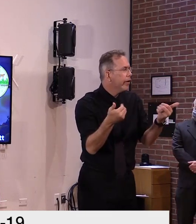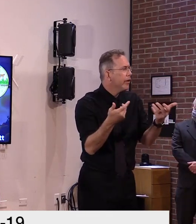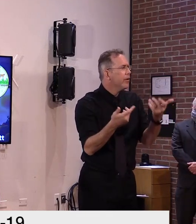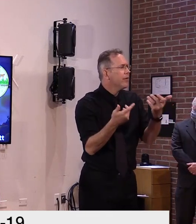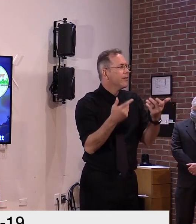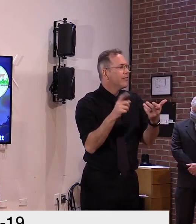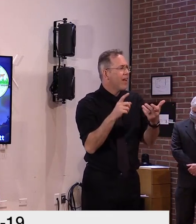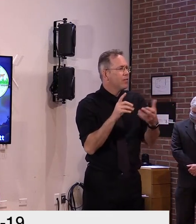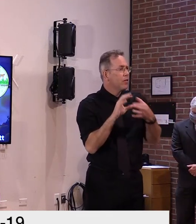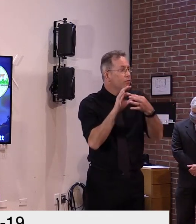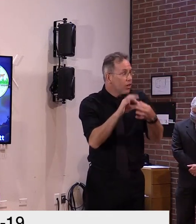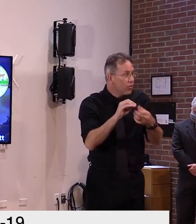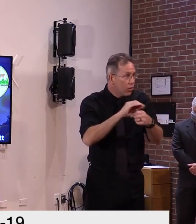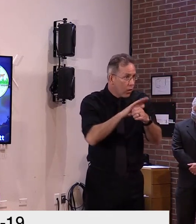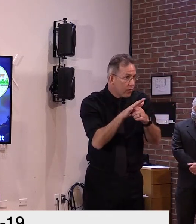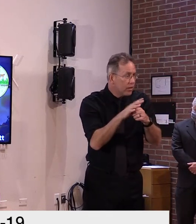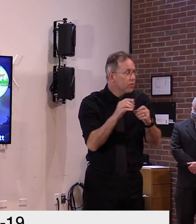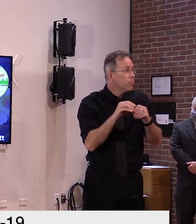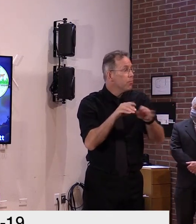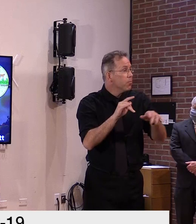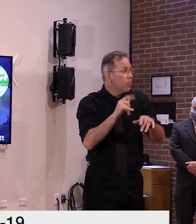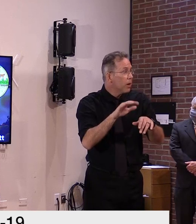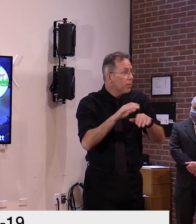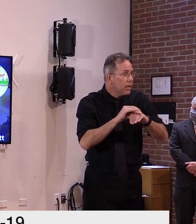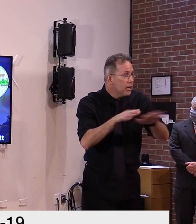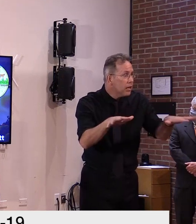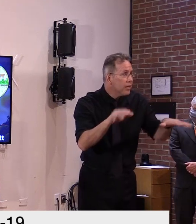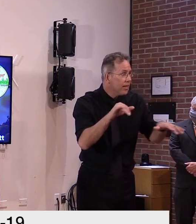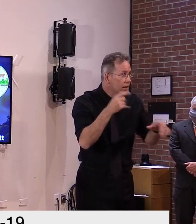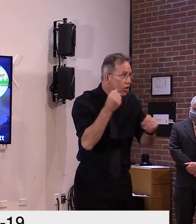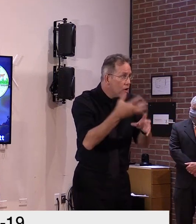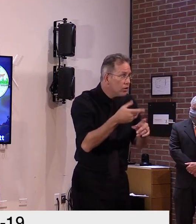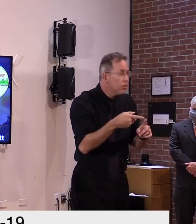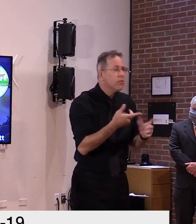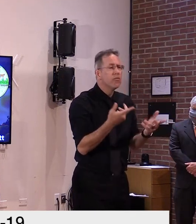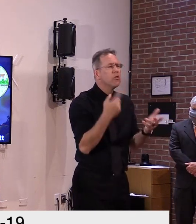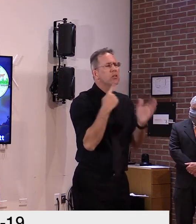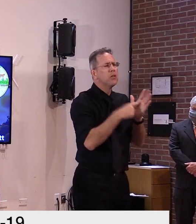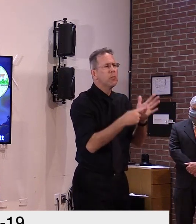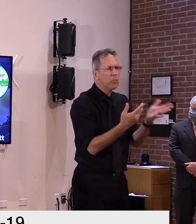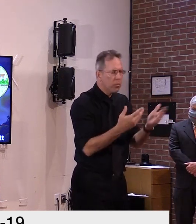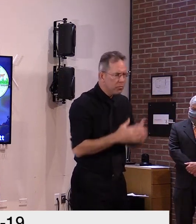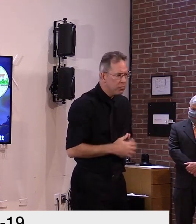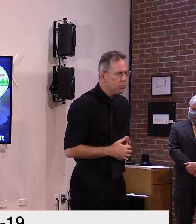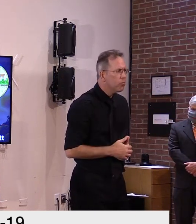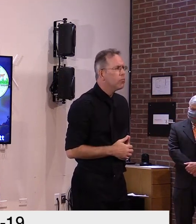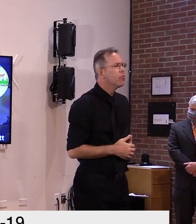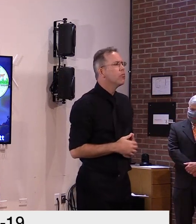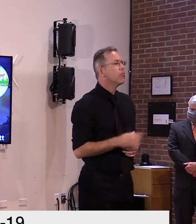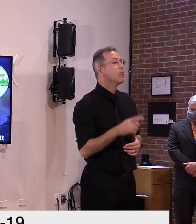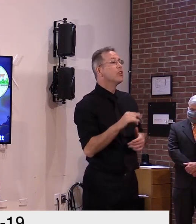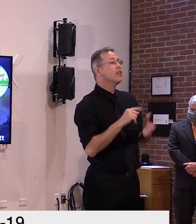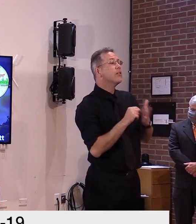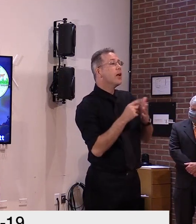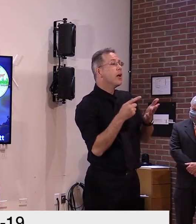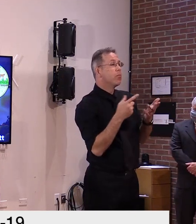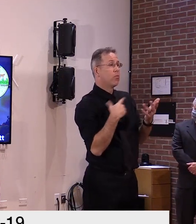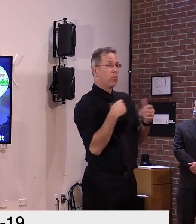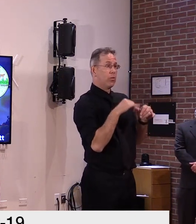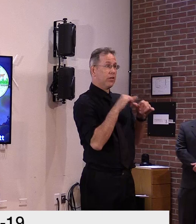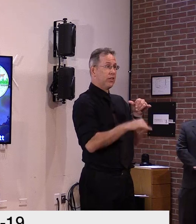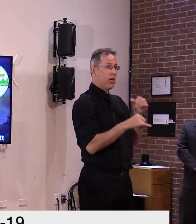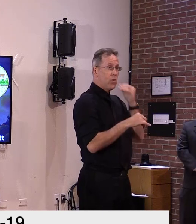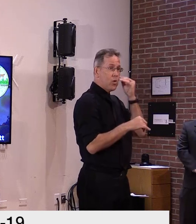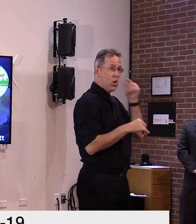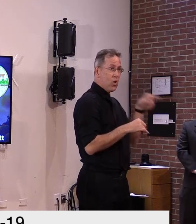pandemic? For instance, during that huge period of time when people were not leaving their homes, and